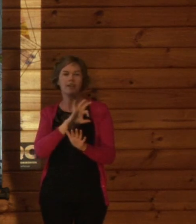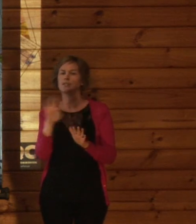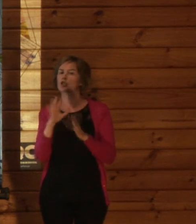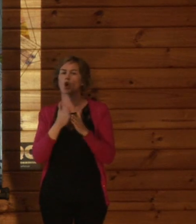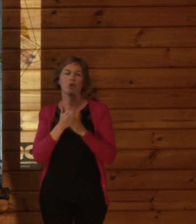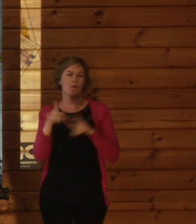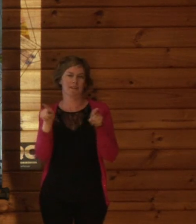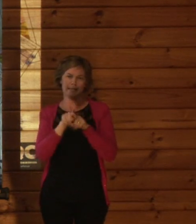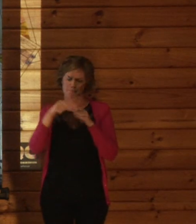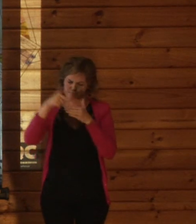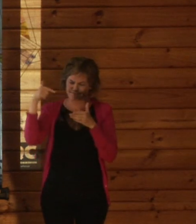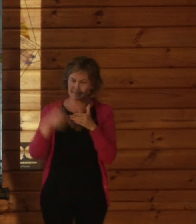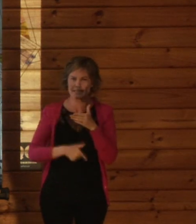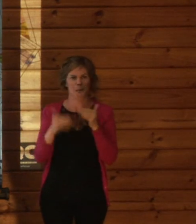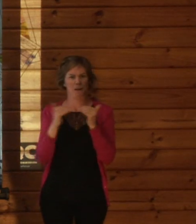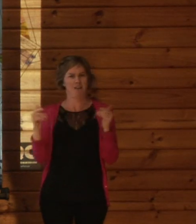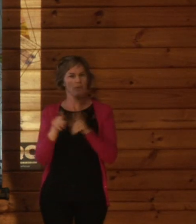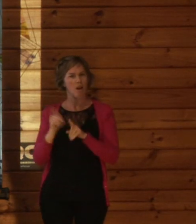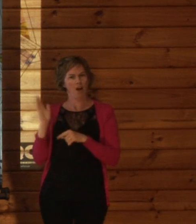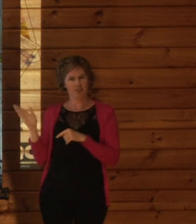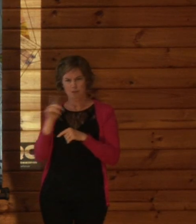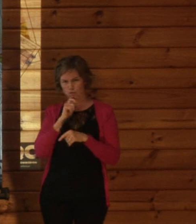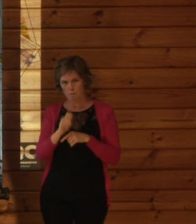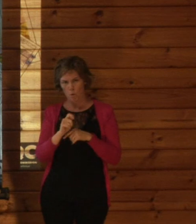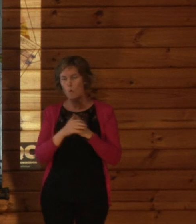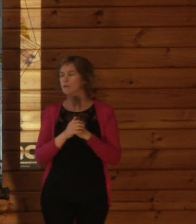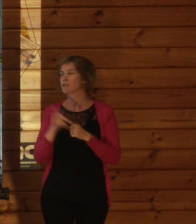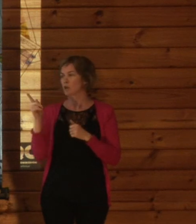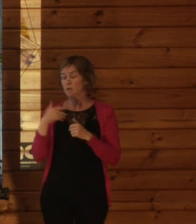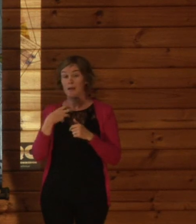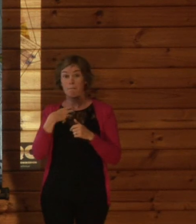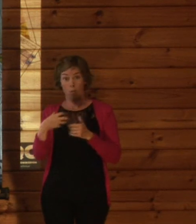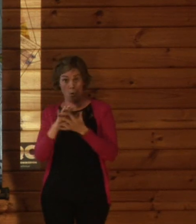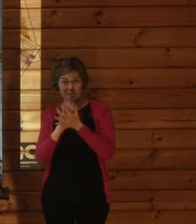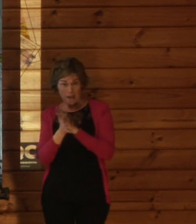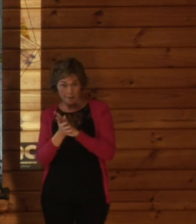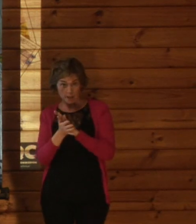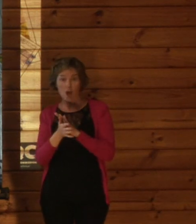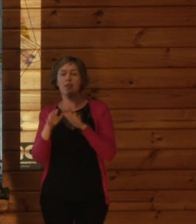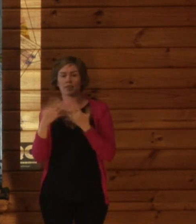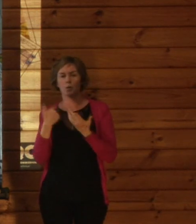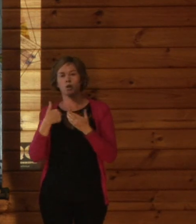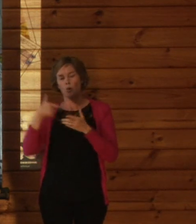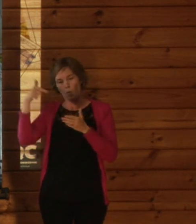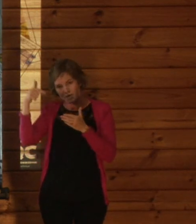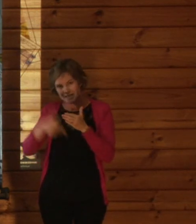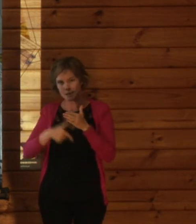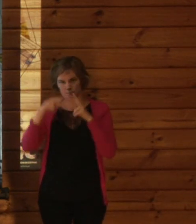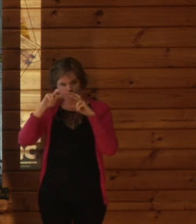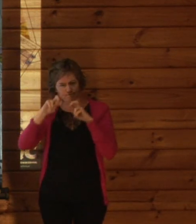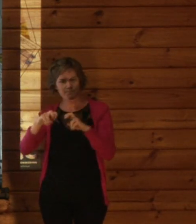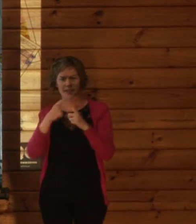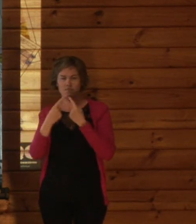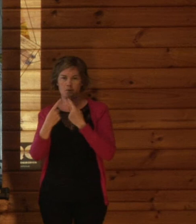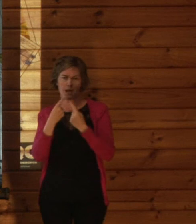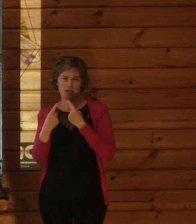into the areas with more damage and more obvious settlement, that's where we get into more and more detail, until we've got, I think, to the last, I think, 5,000